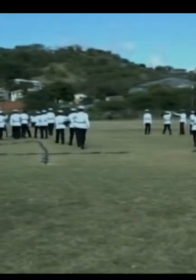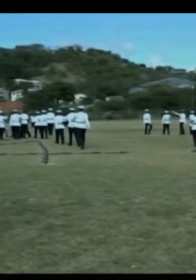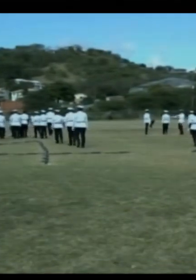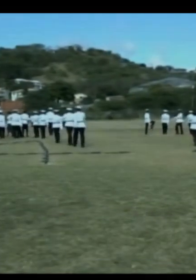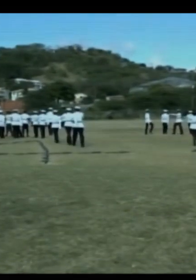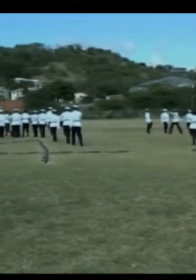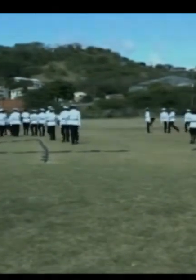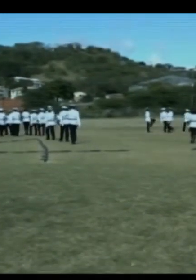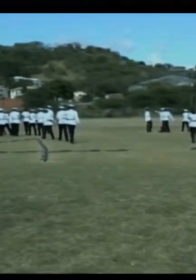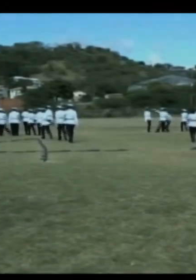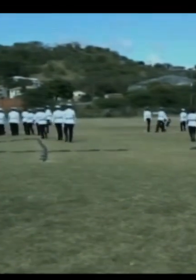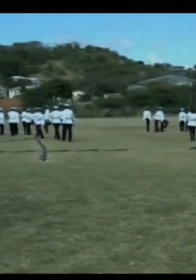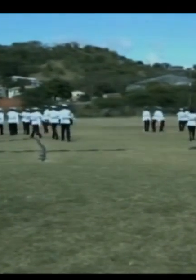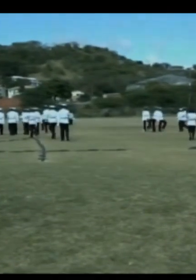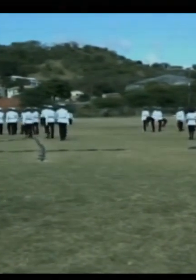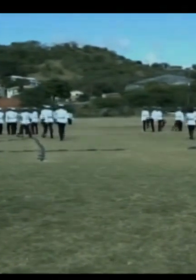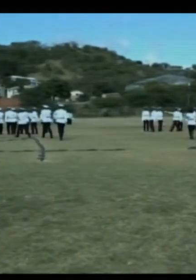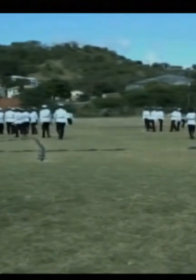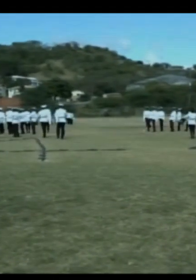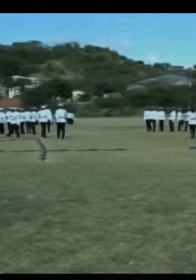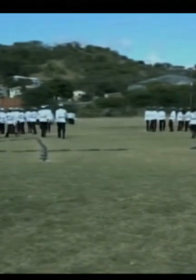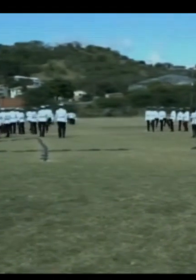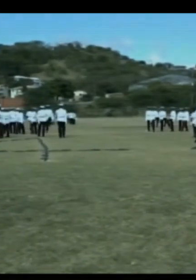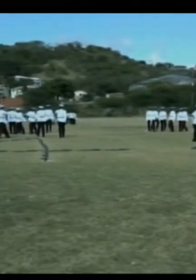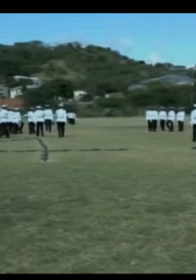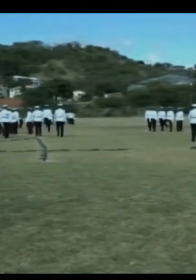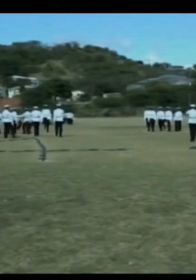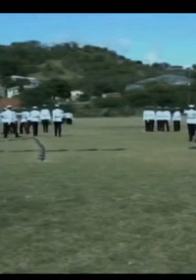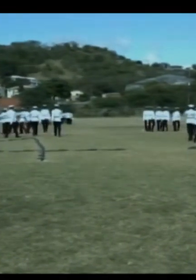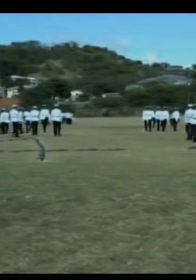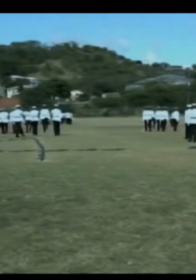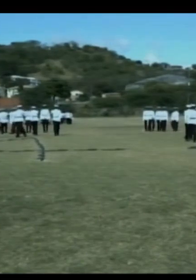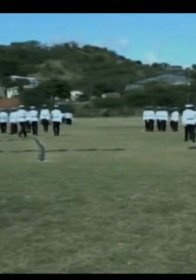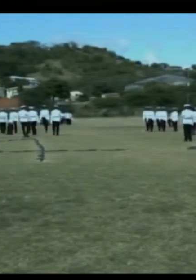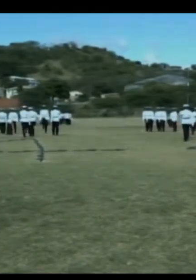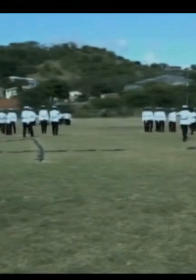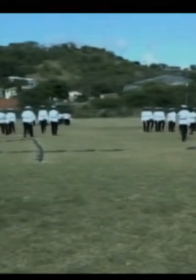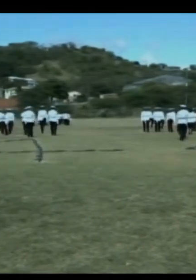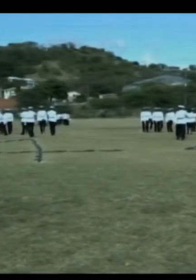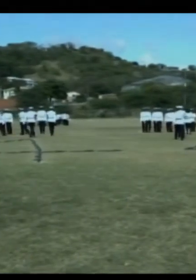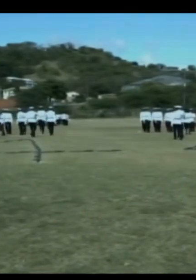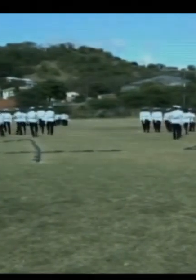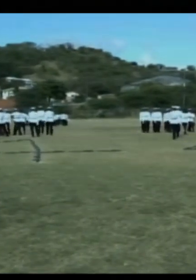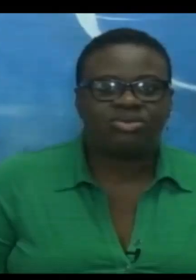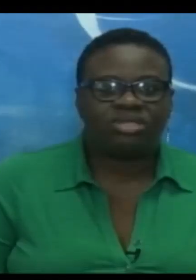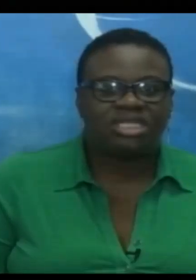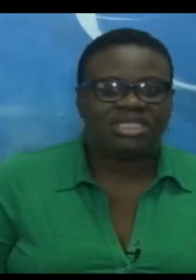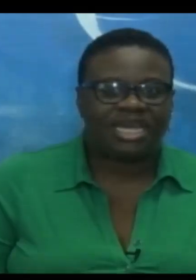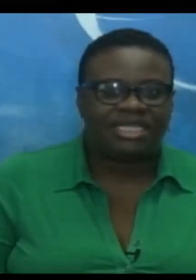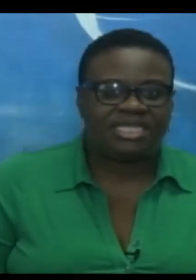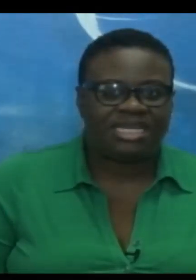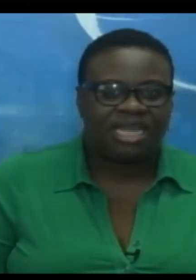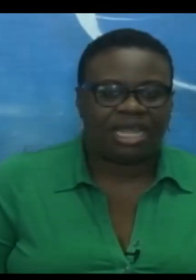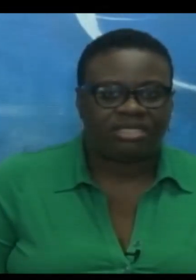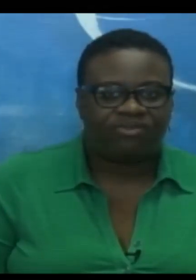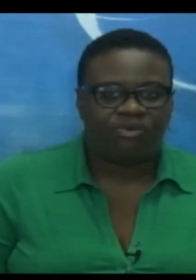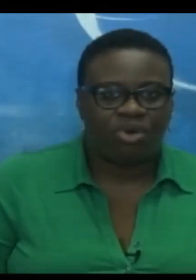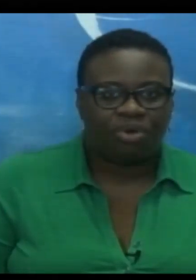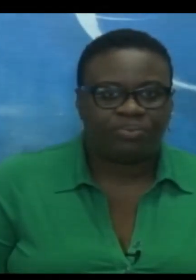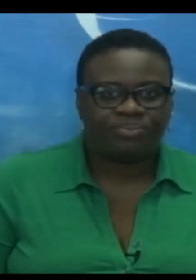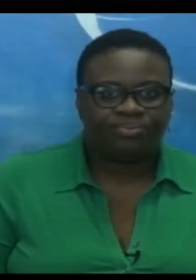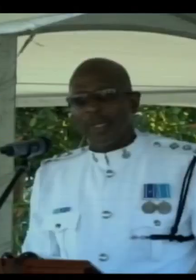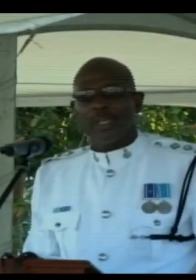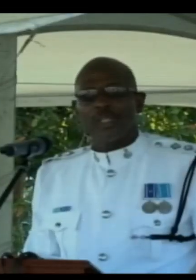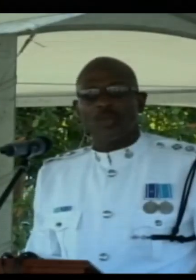group consists of 56 officers and is recognized as the second largest group of the training school since